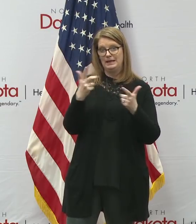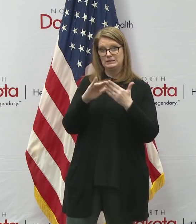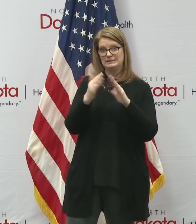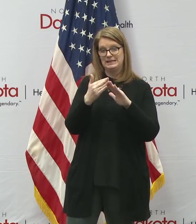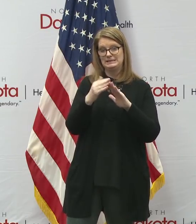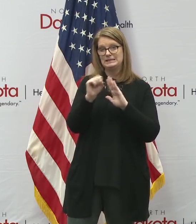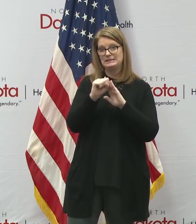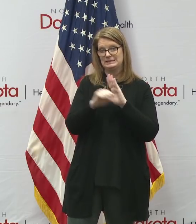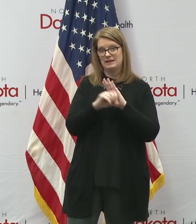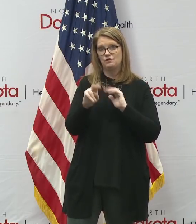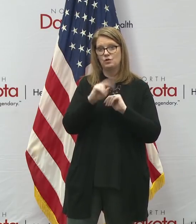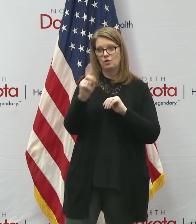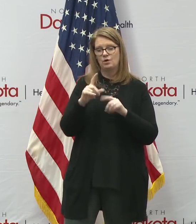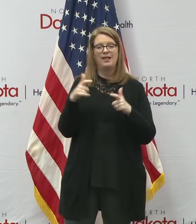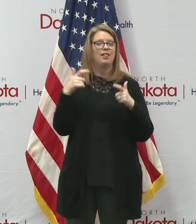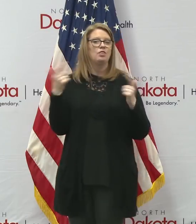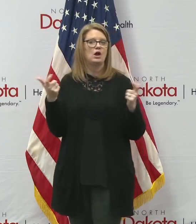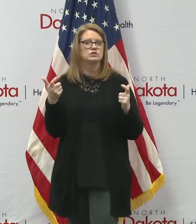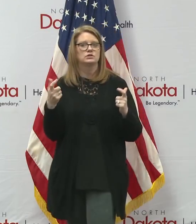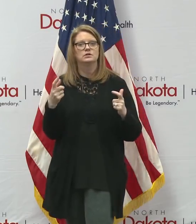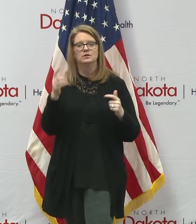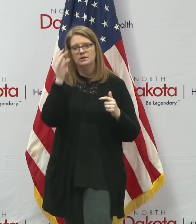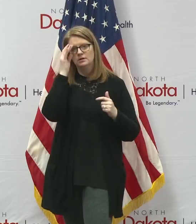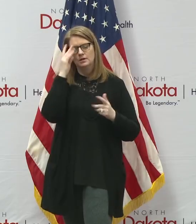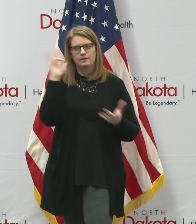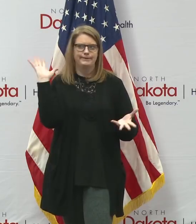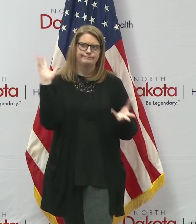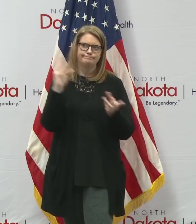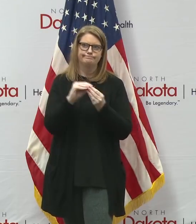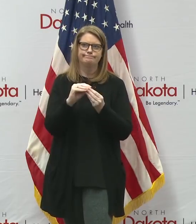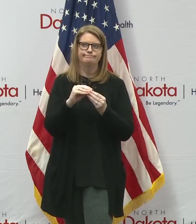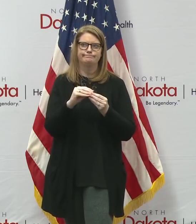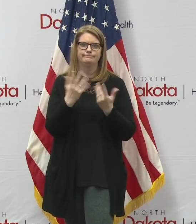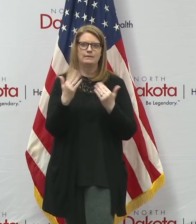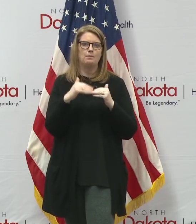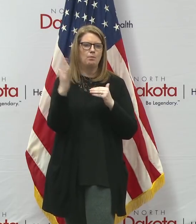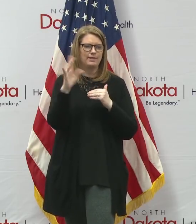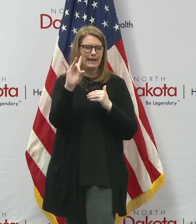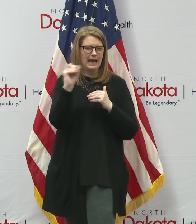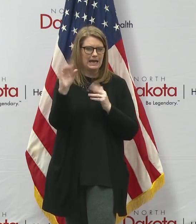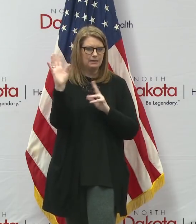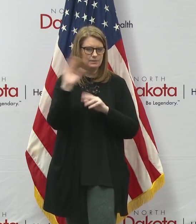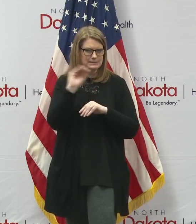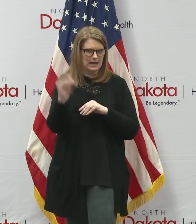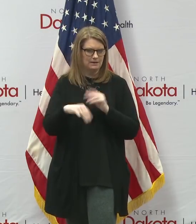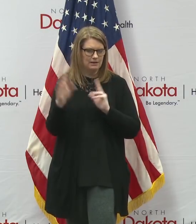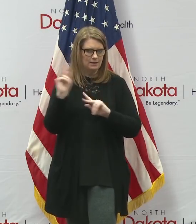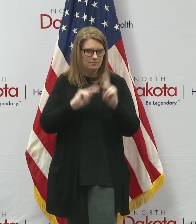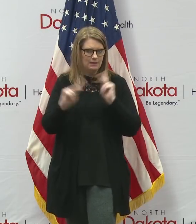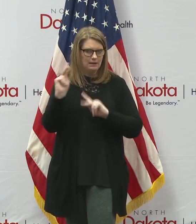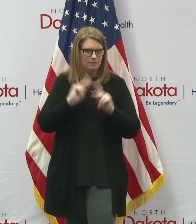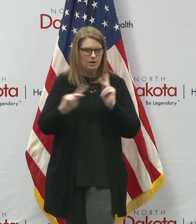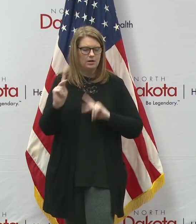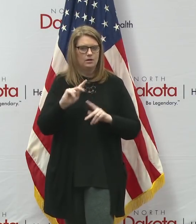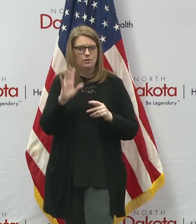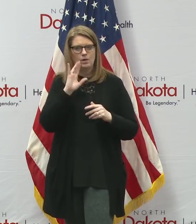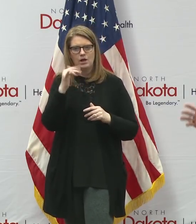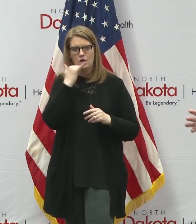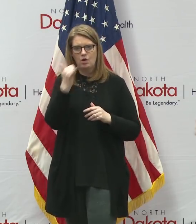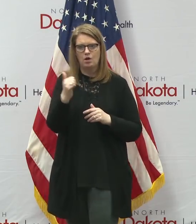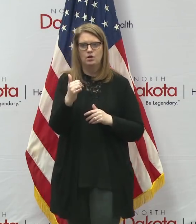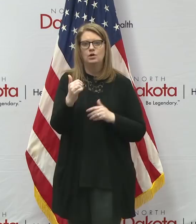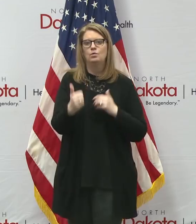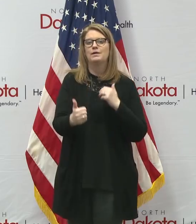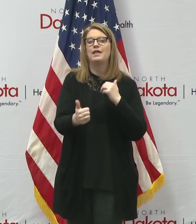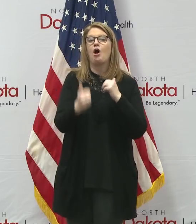state of North Dakota, and by larger, I think the sum of all those mayors equals more than 80% of the population. We're going to do a call with every